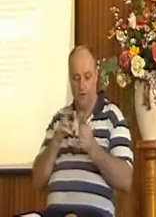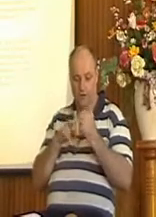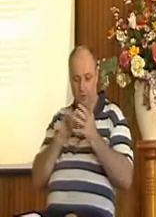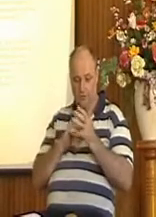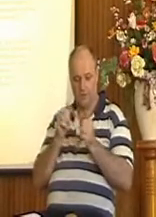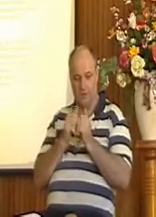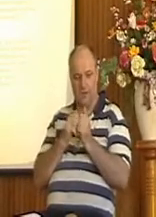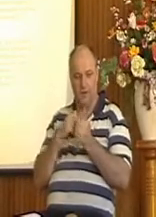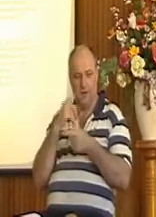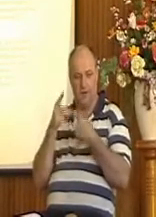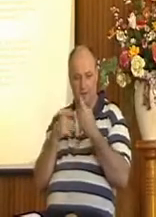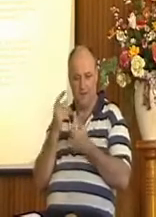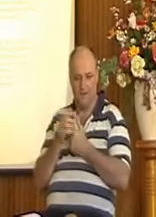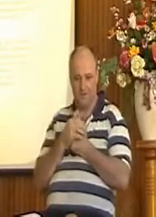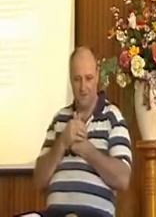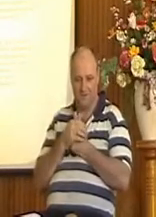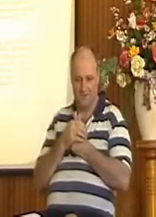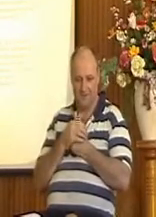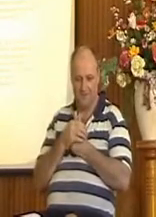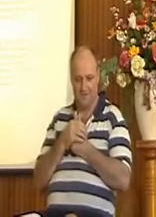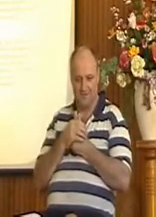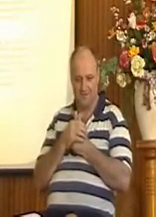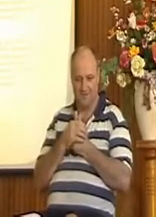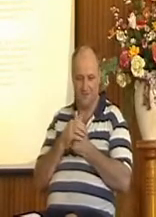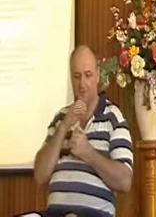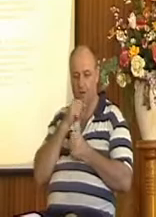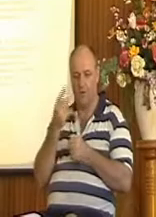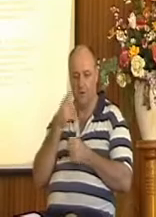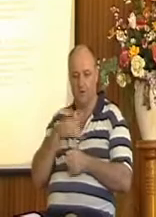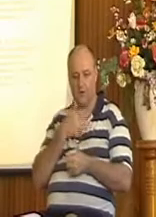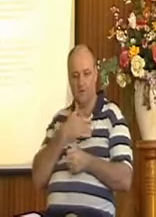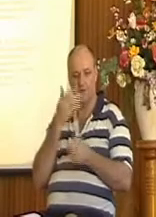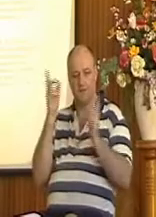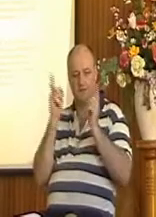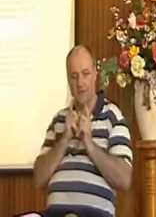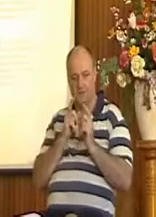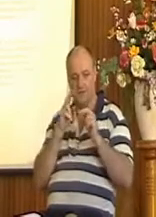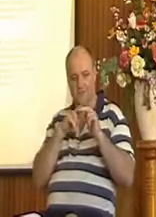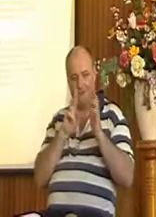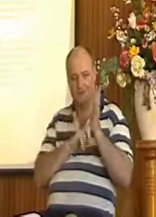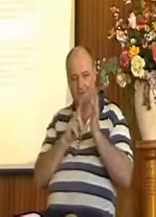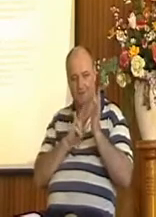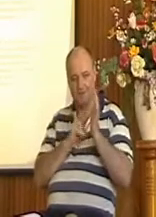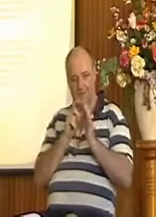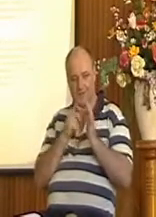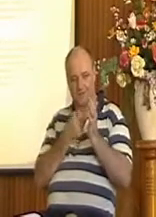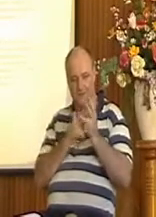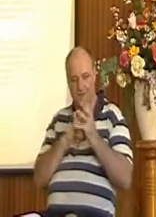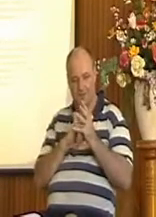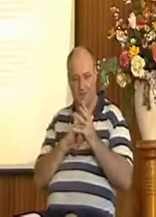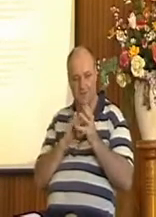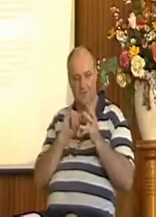the racket that Christians make on the steps of Flinders Street Station with a